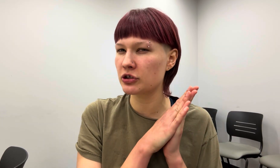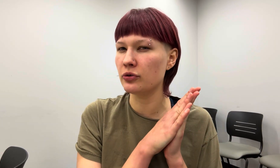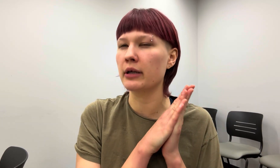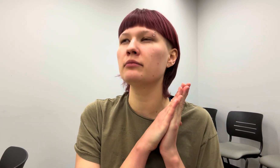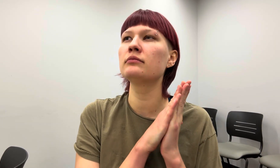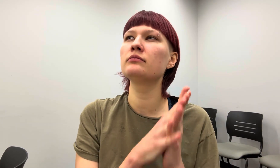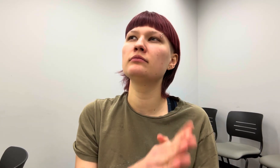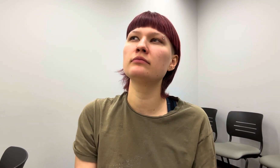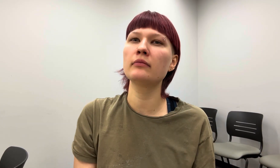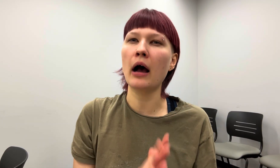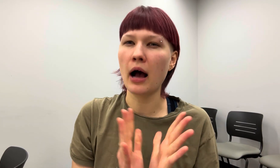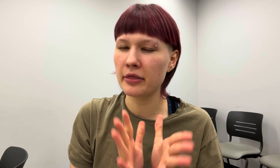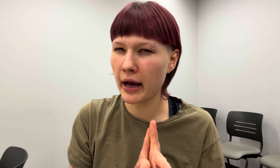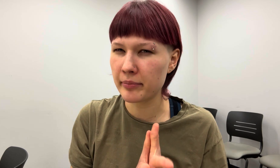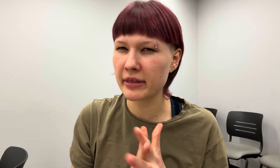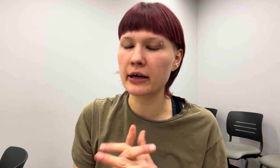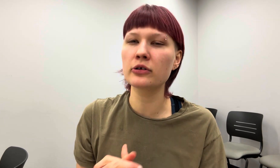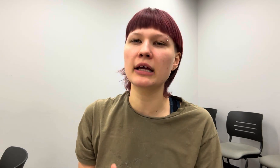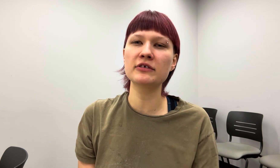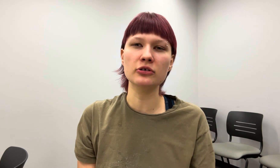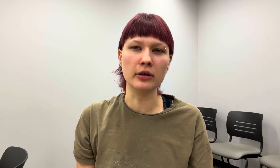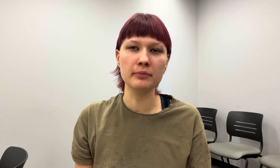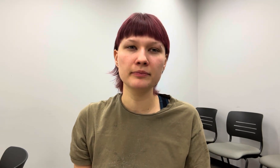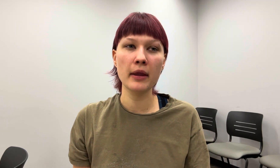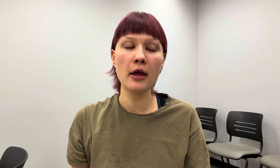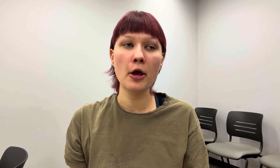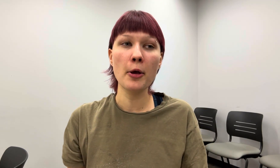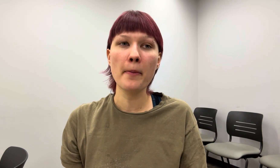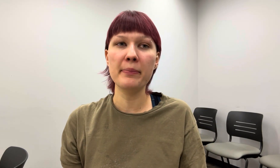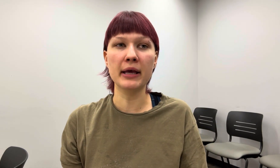student, the hypothetical deaf student, because